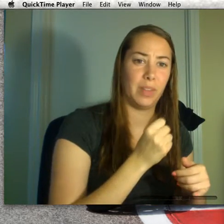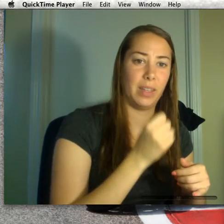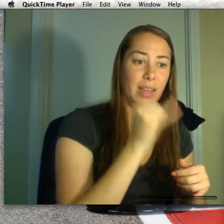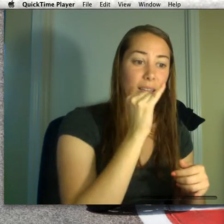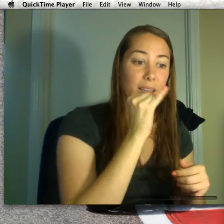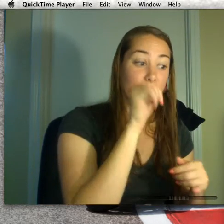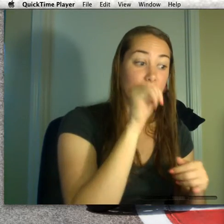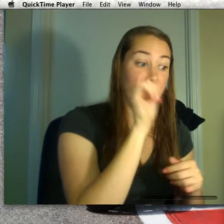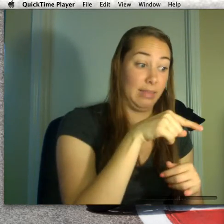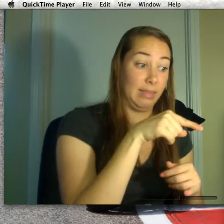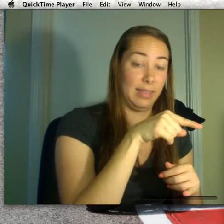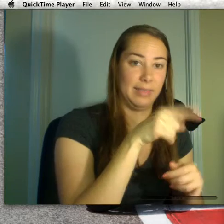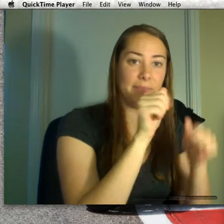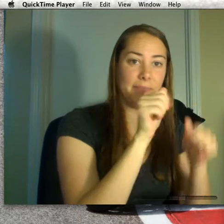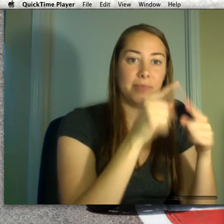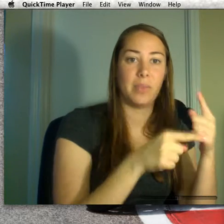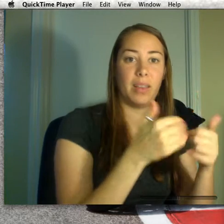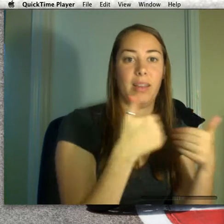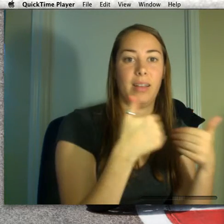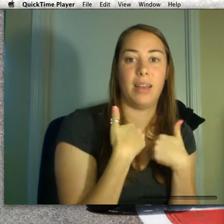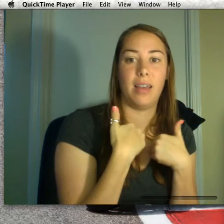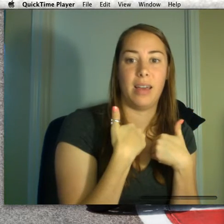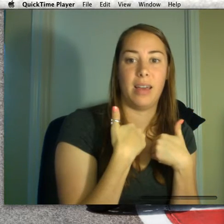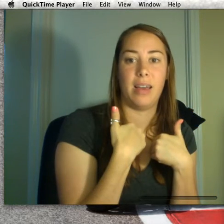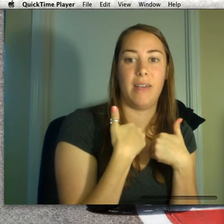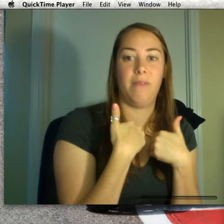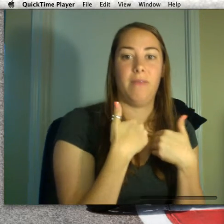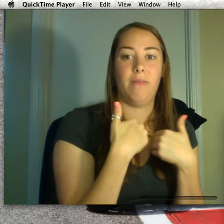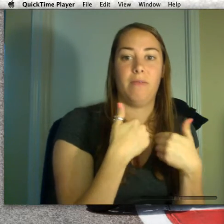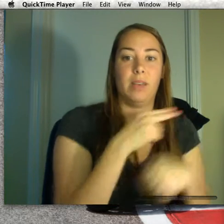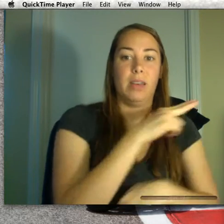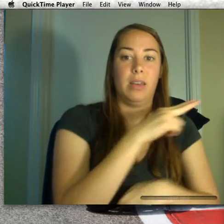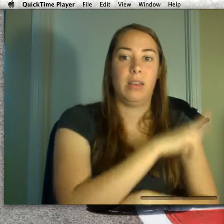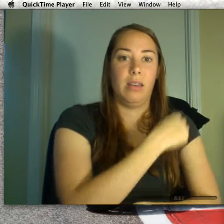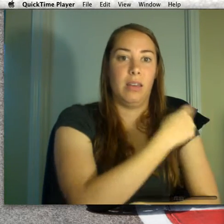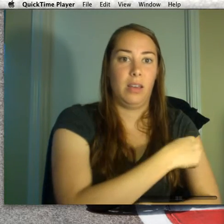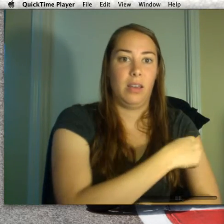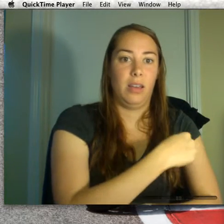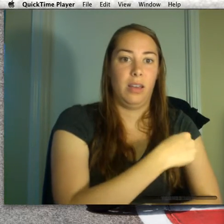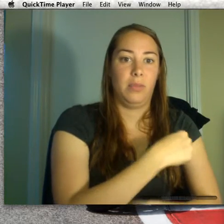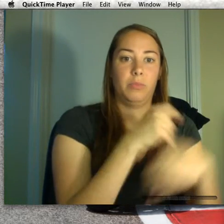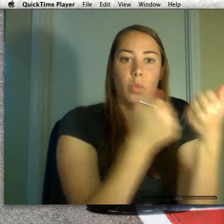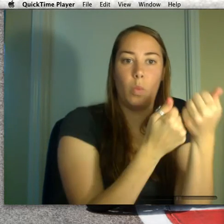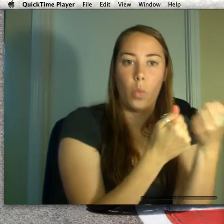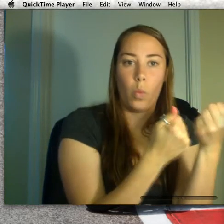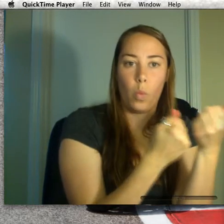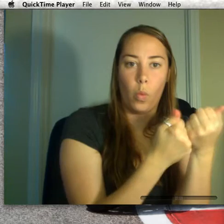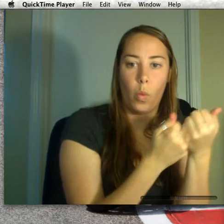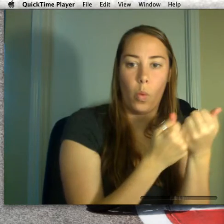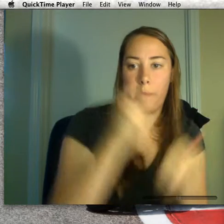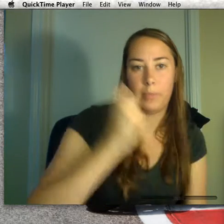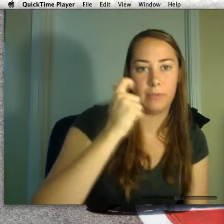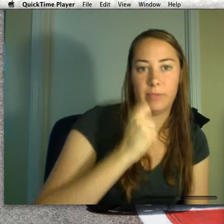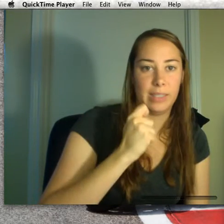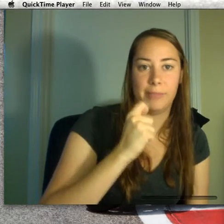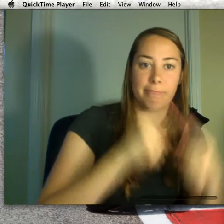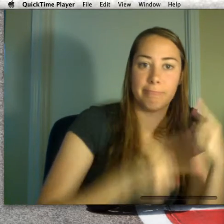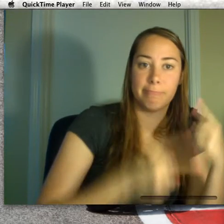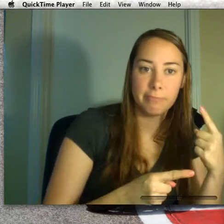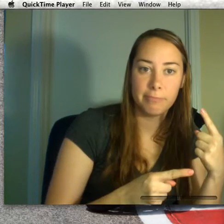1,500 Americans die from cancer. A 500,000 Americans die a year from